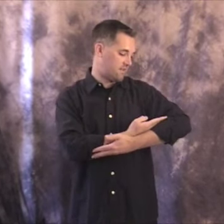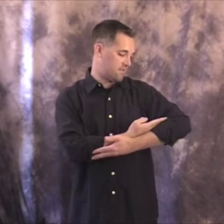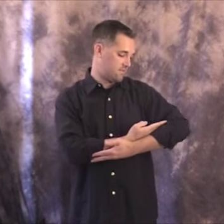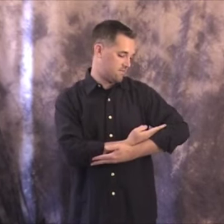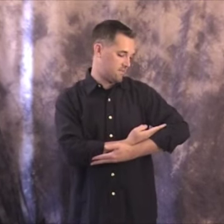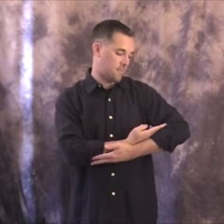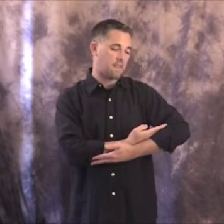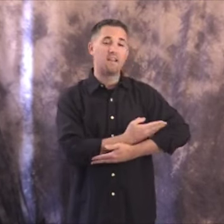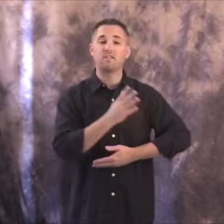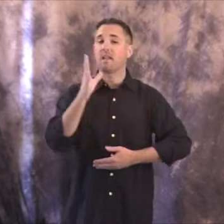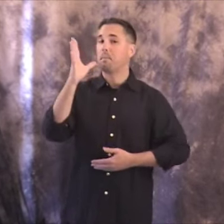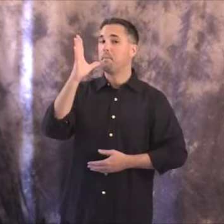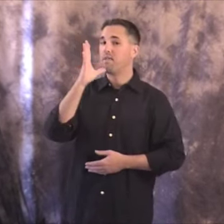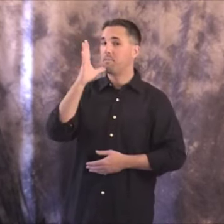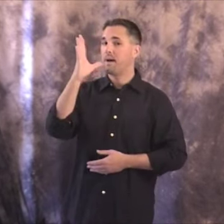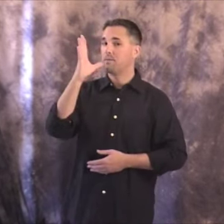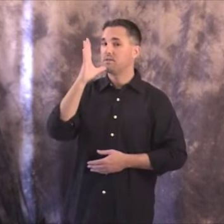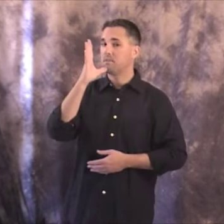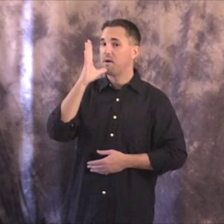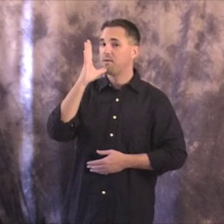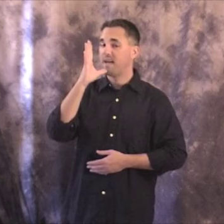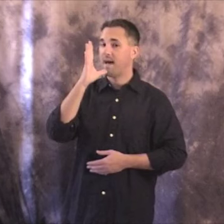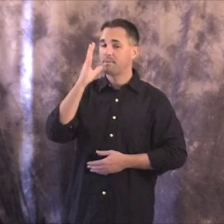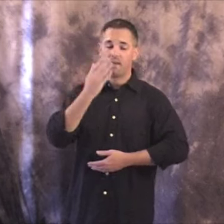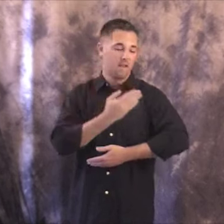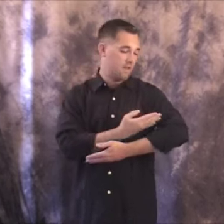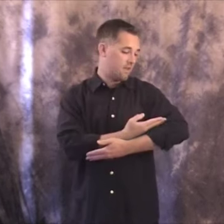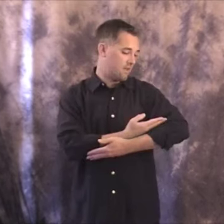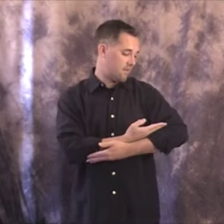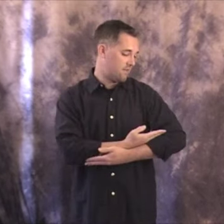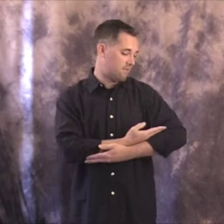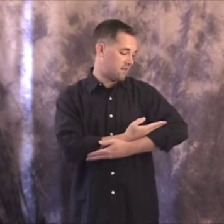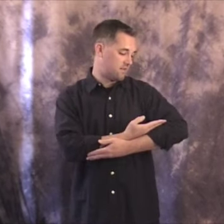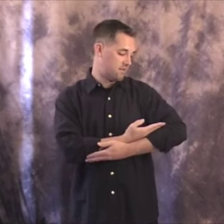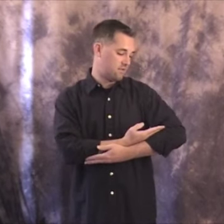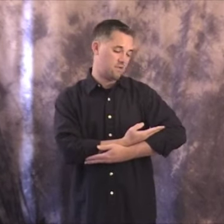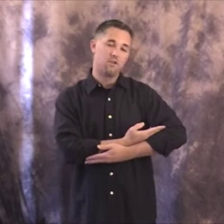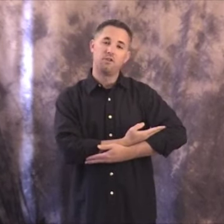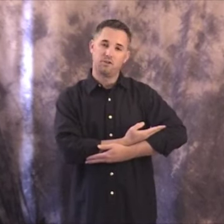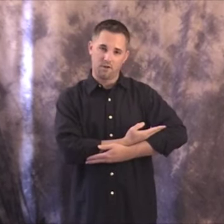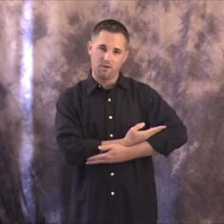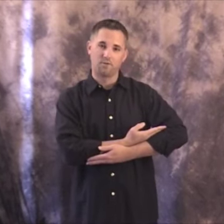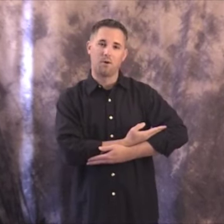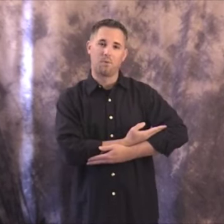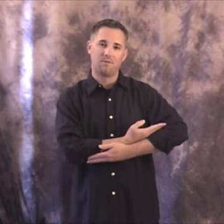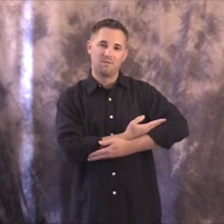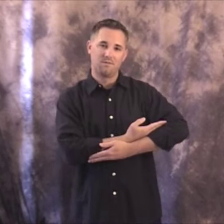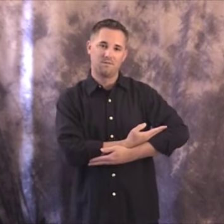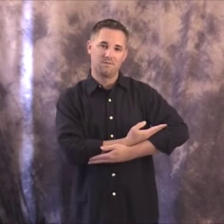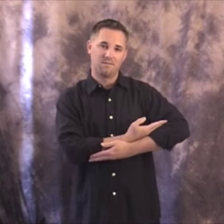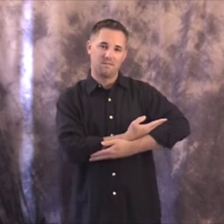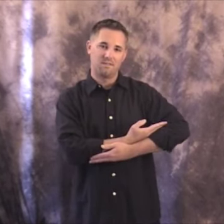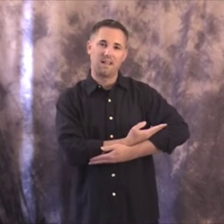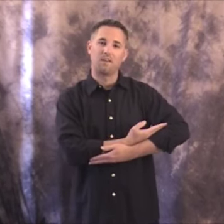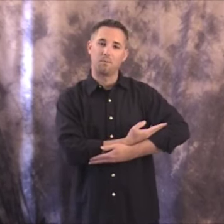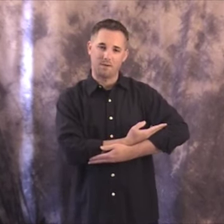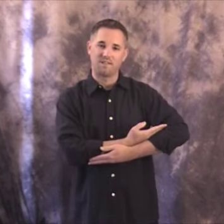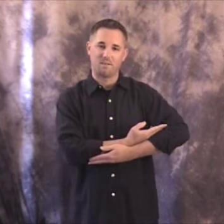infant. And just like mother bounced, mother tapped, infant should also, like you're bouncing the